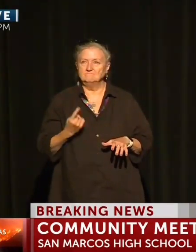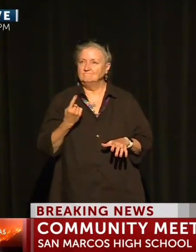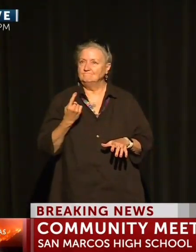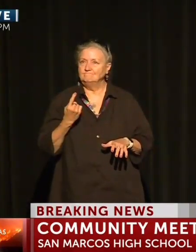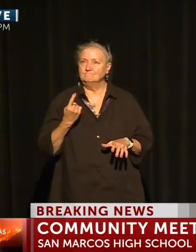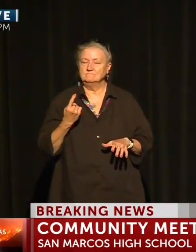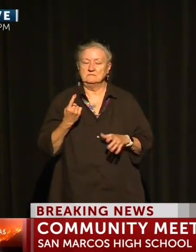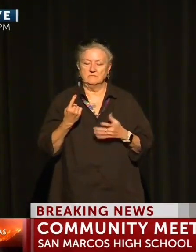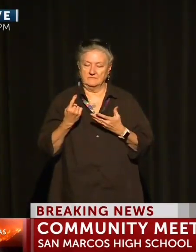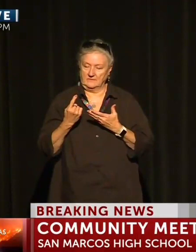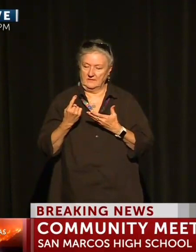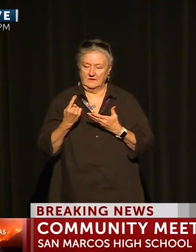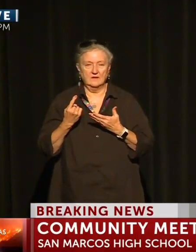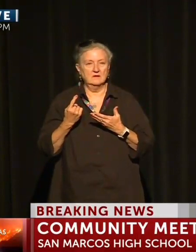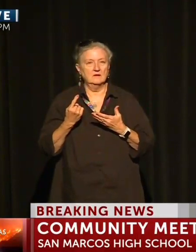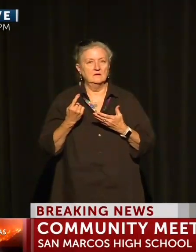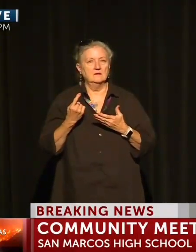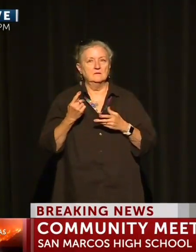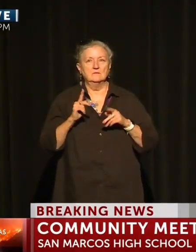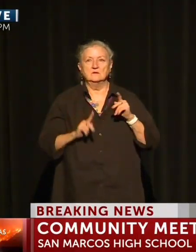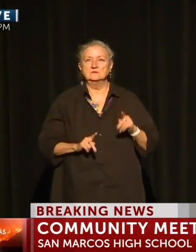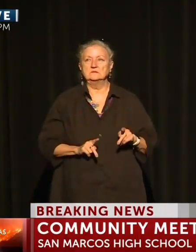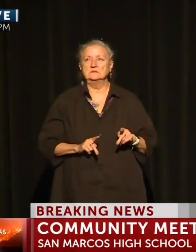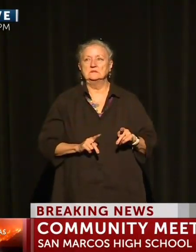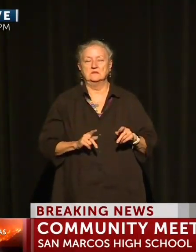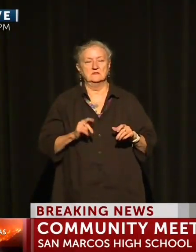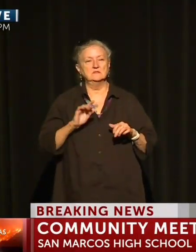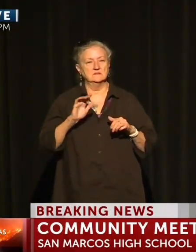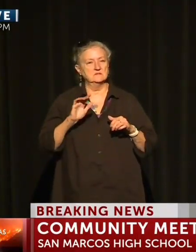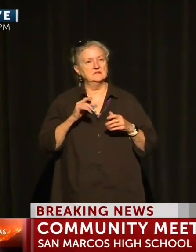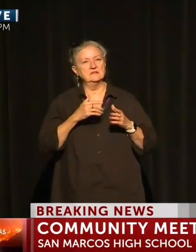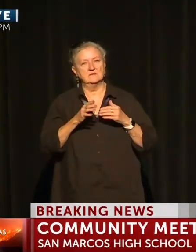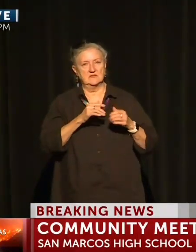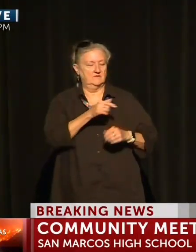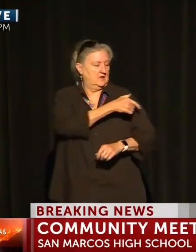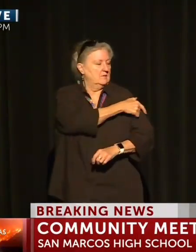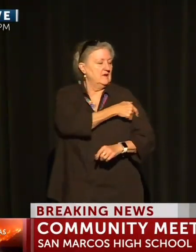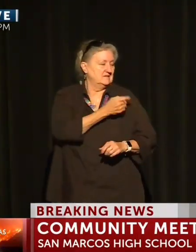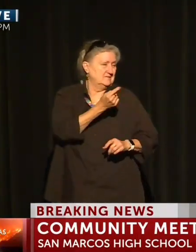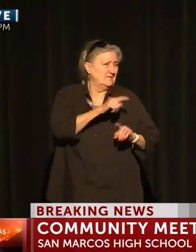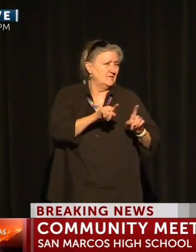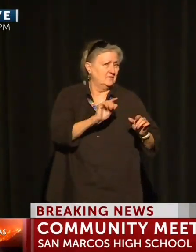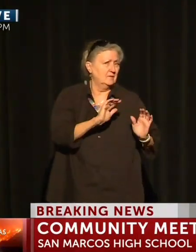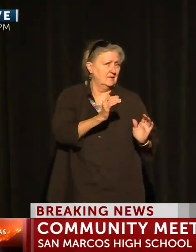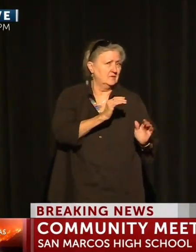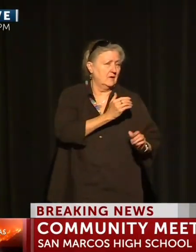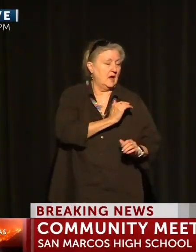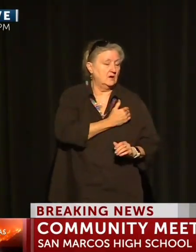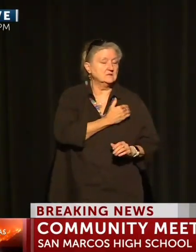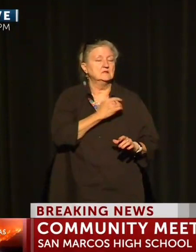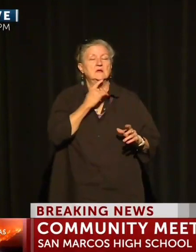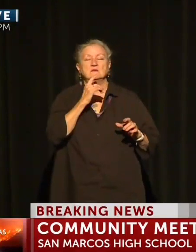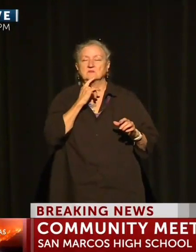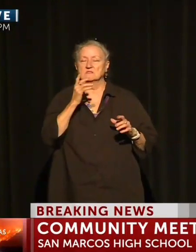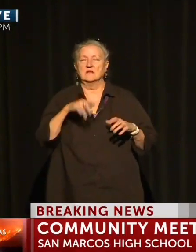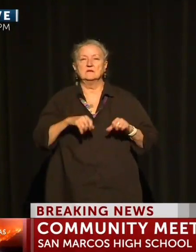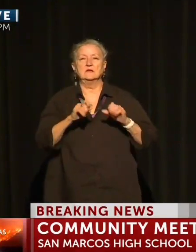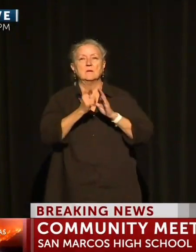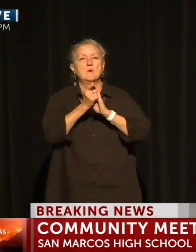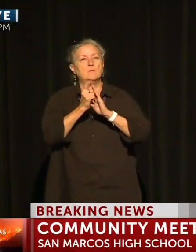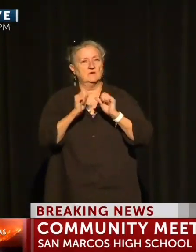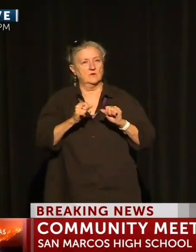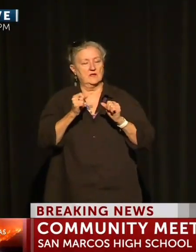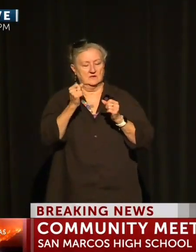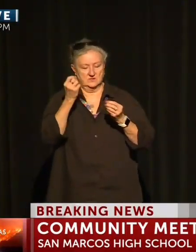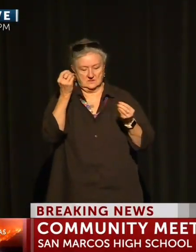one of our firefighters, it affects us all, even if their patch is different from ours. So I'd just like to take a moment, if we